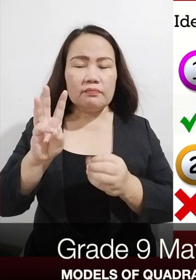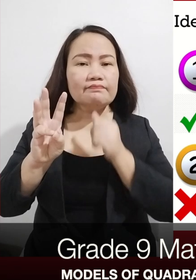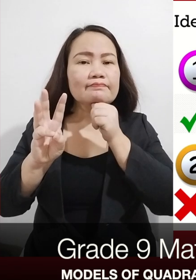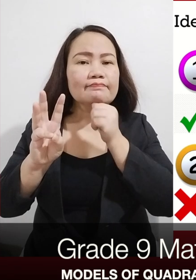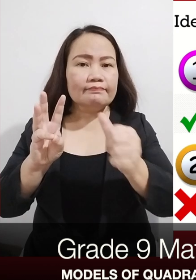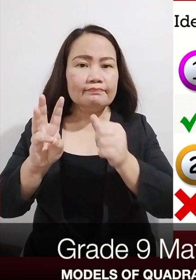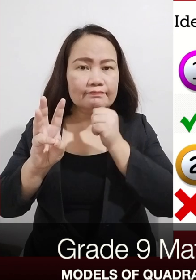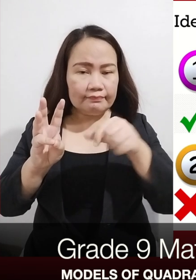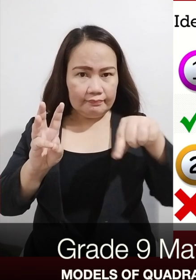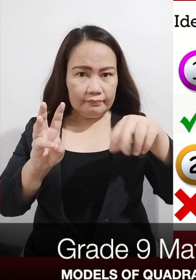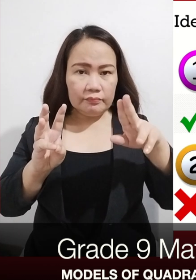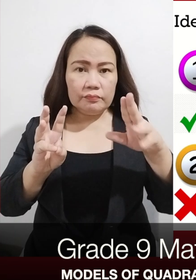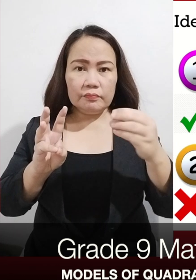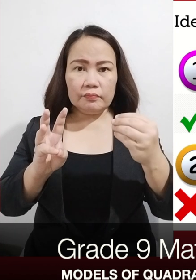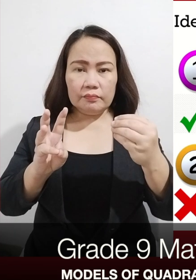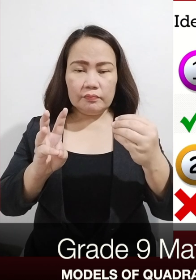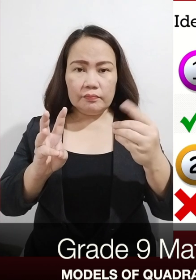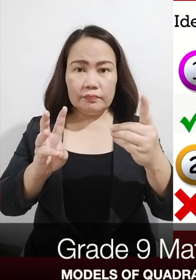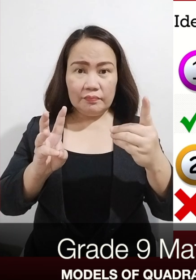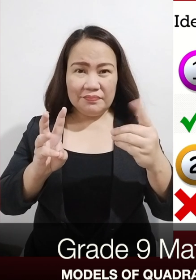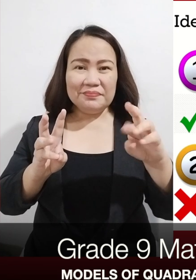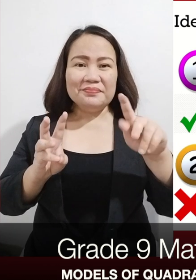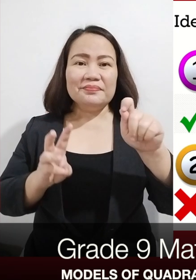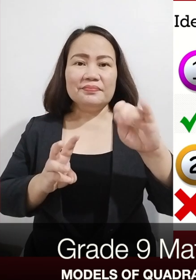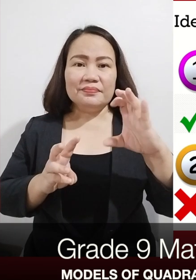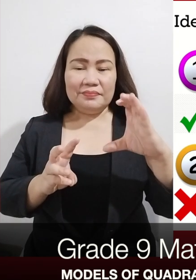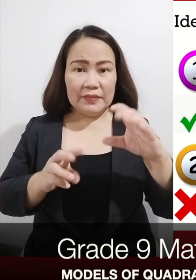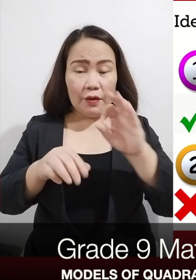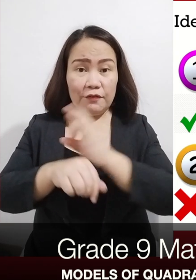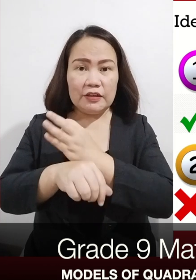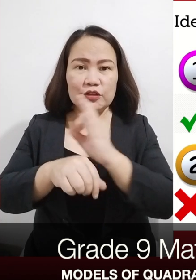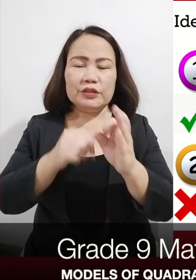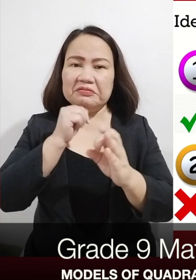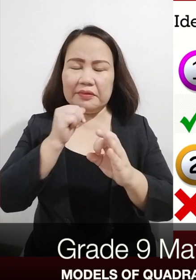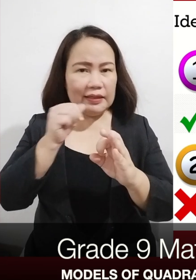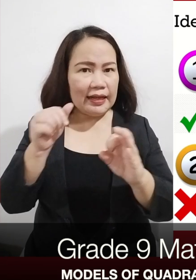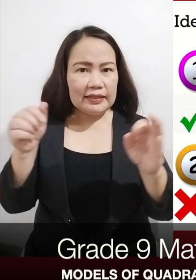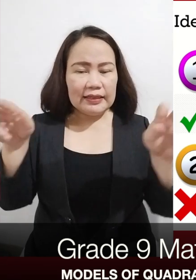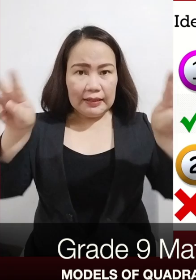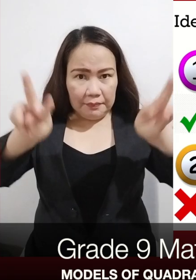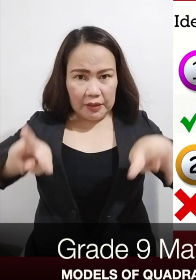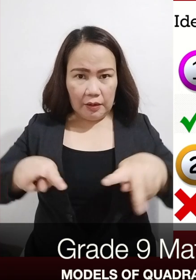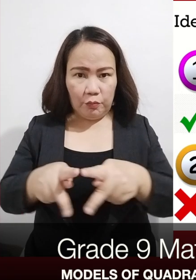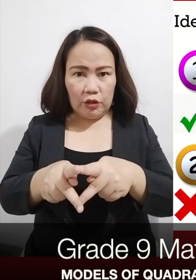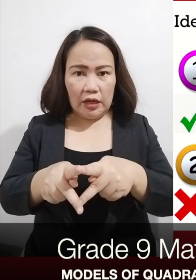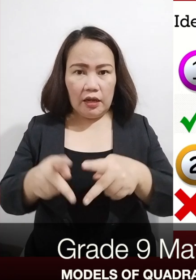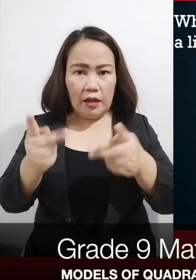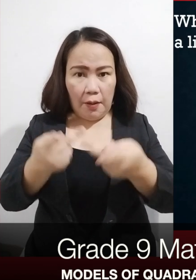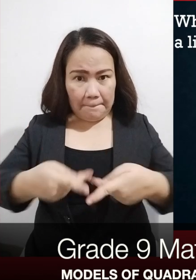is not a quadratic function because the graph is not a parabola.